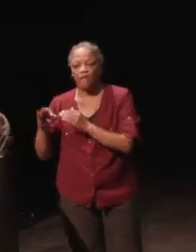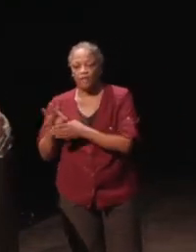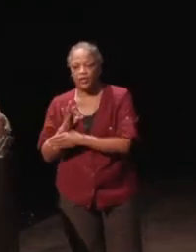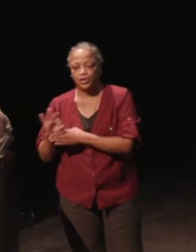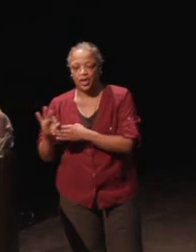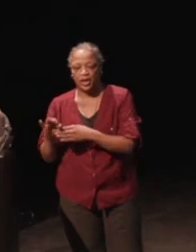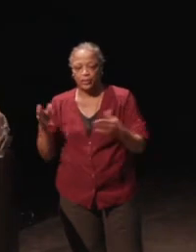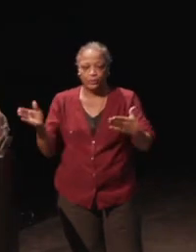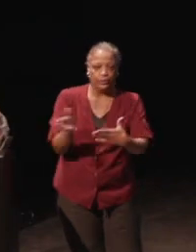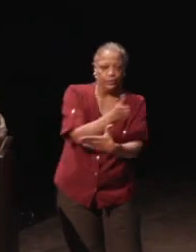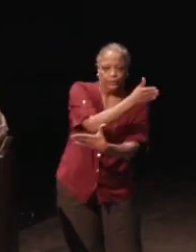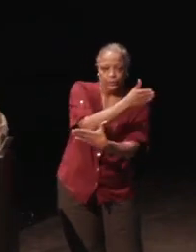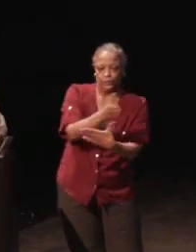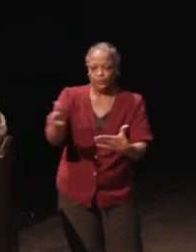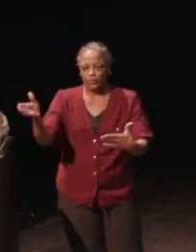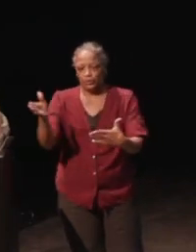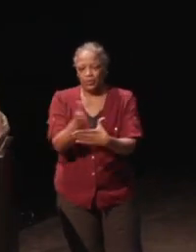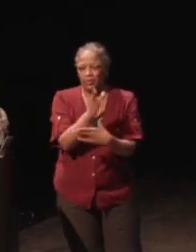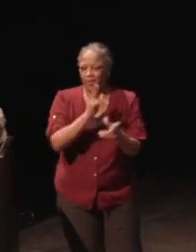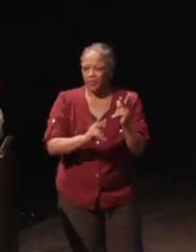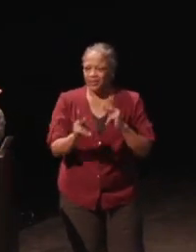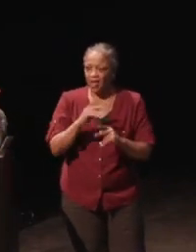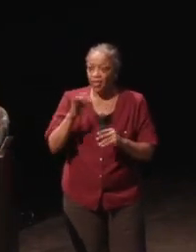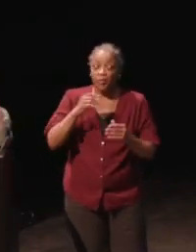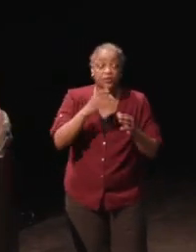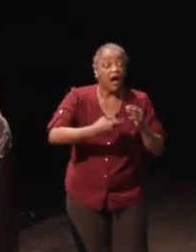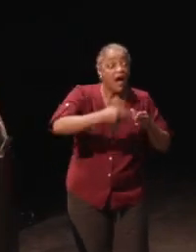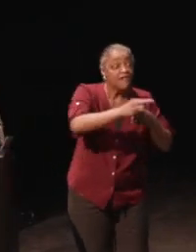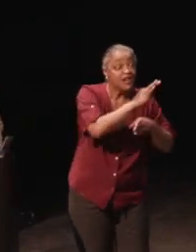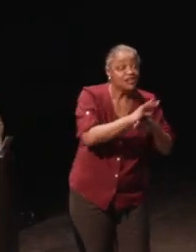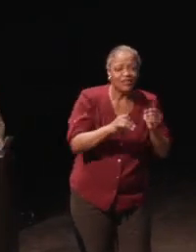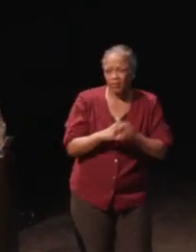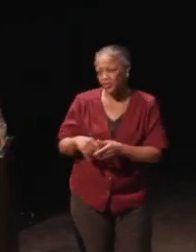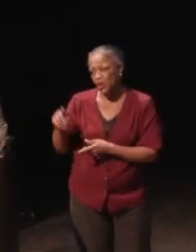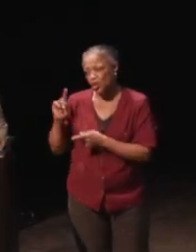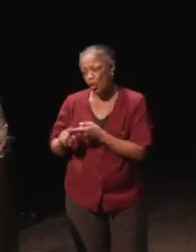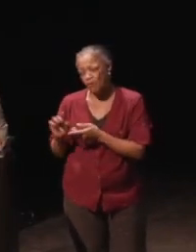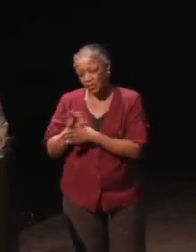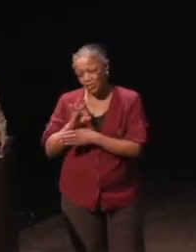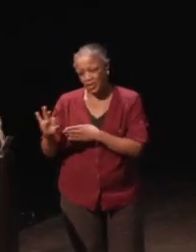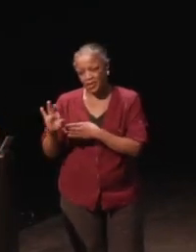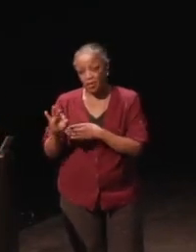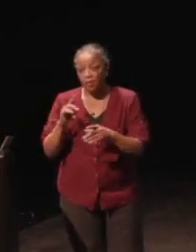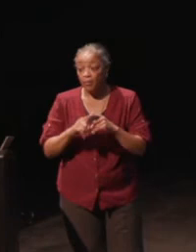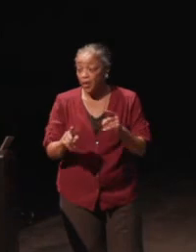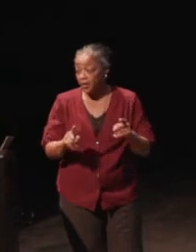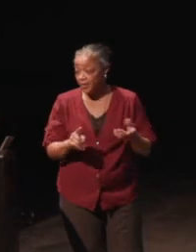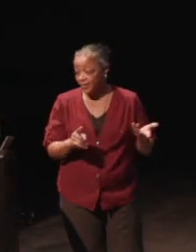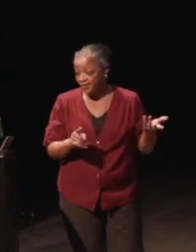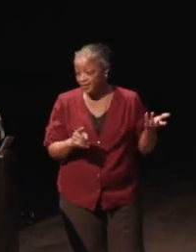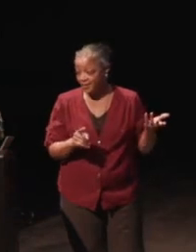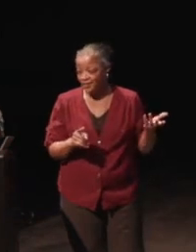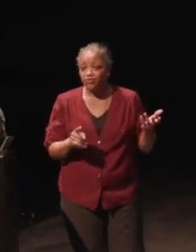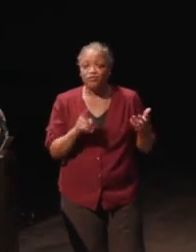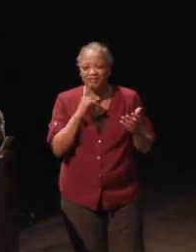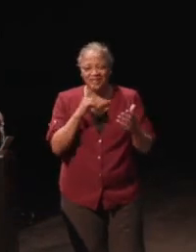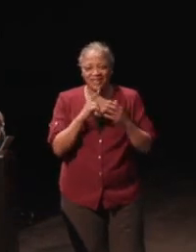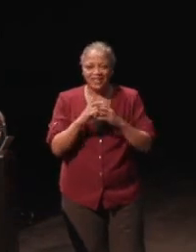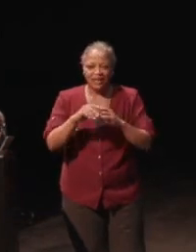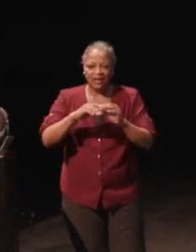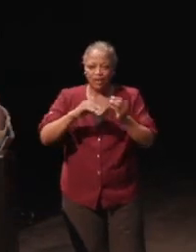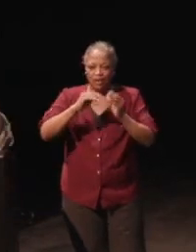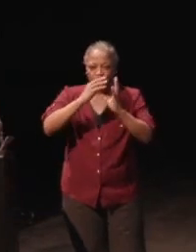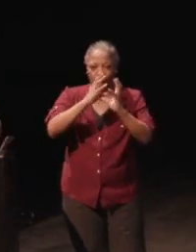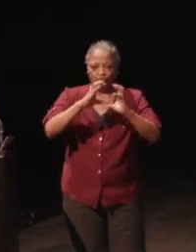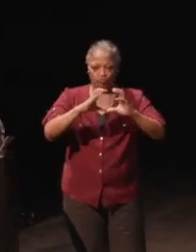And people are often, oh, this person's high functioning, low functioning. But really, the spectrum looks